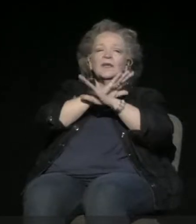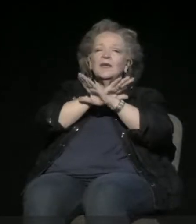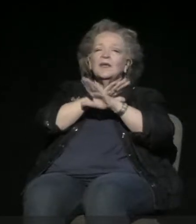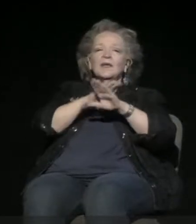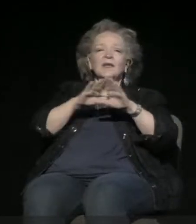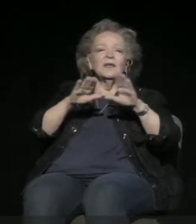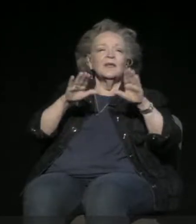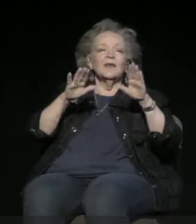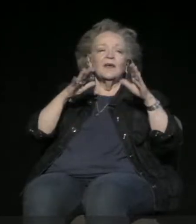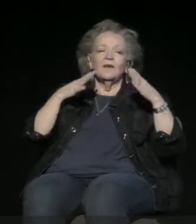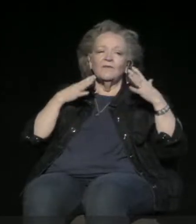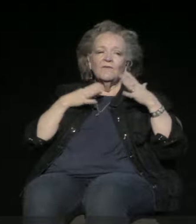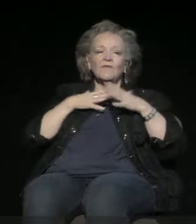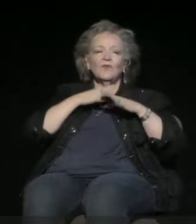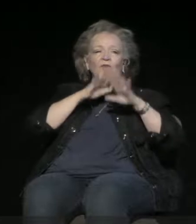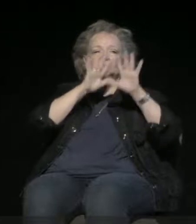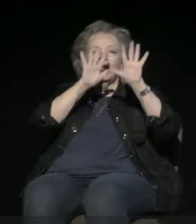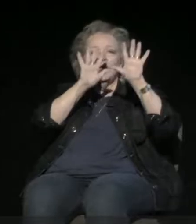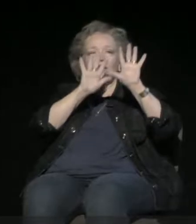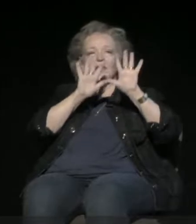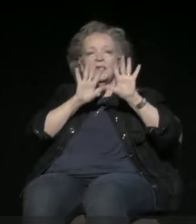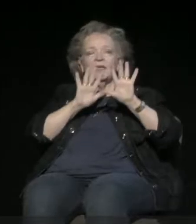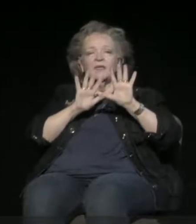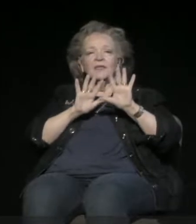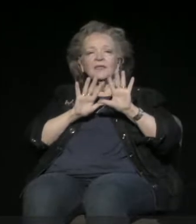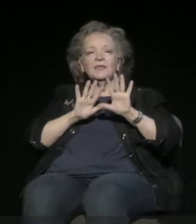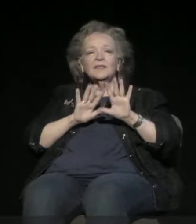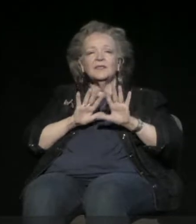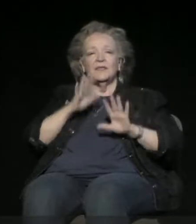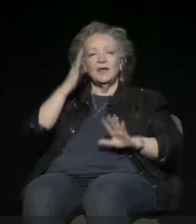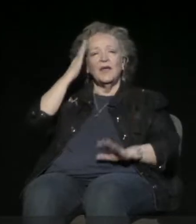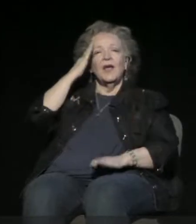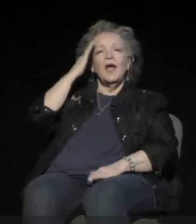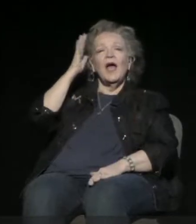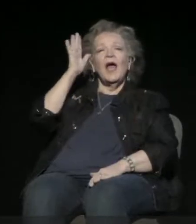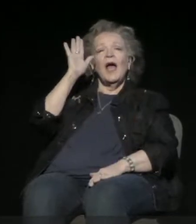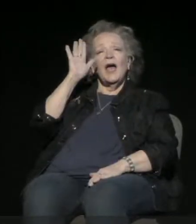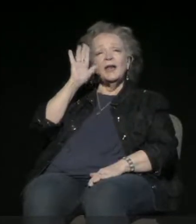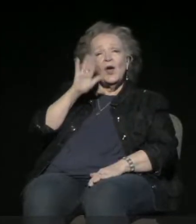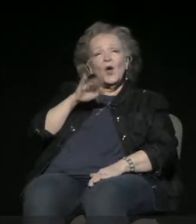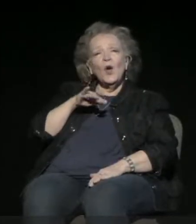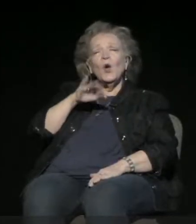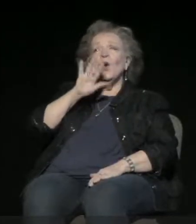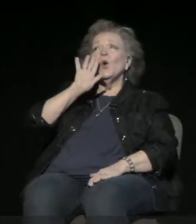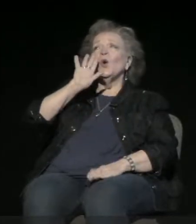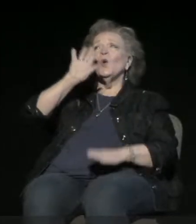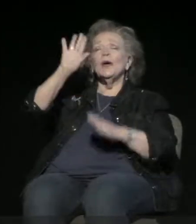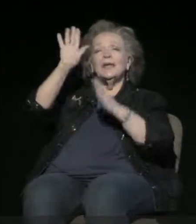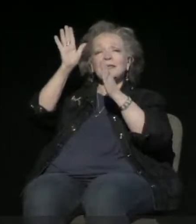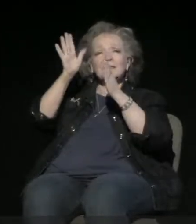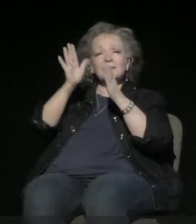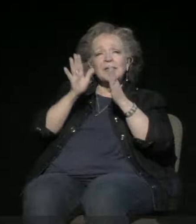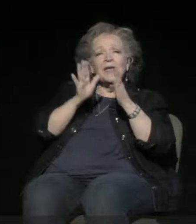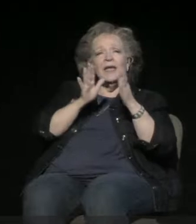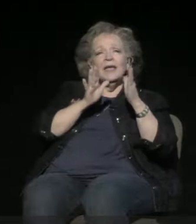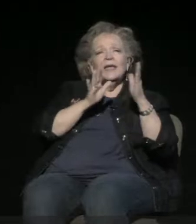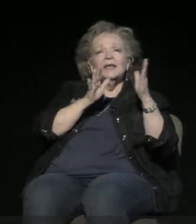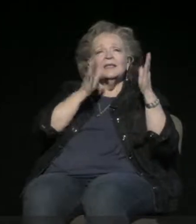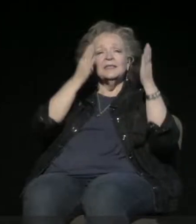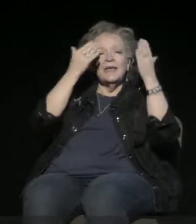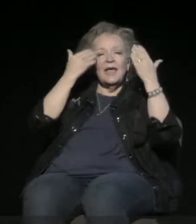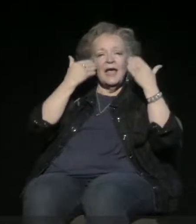not be afraid. For I know the